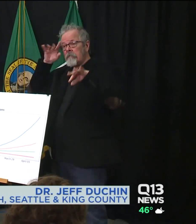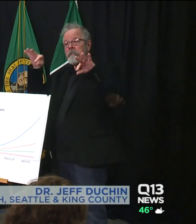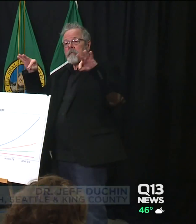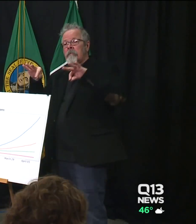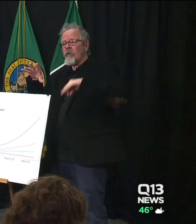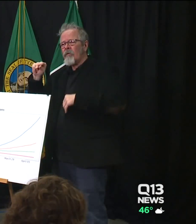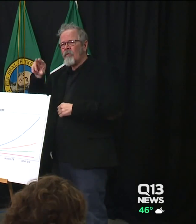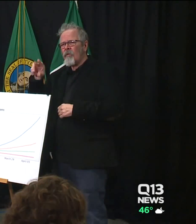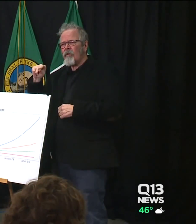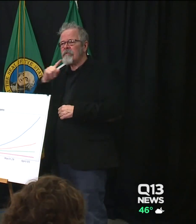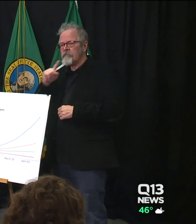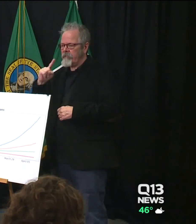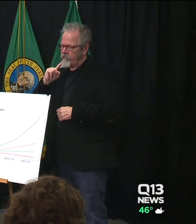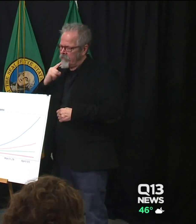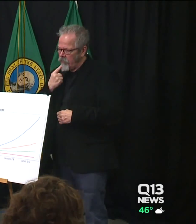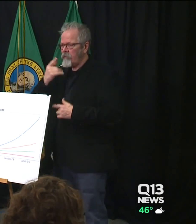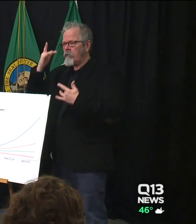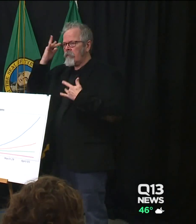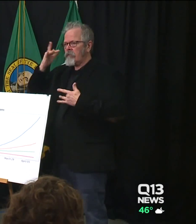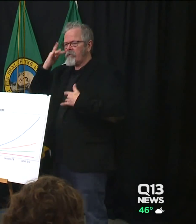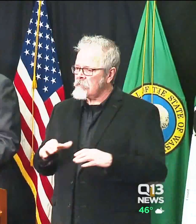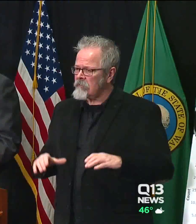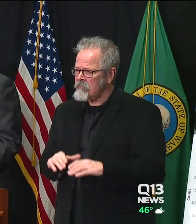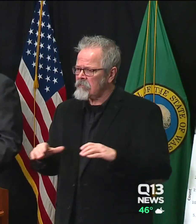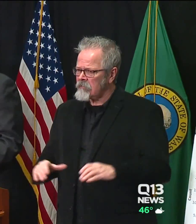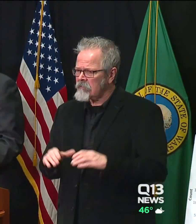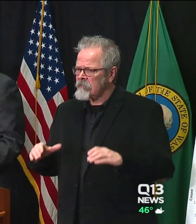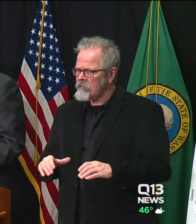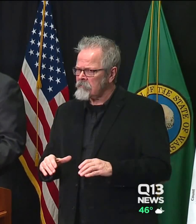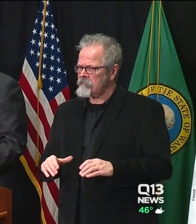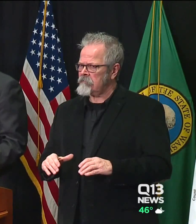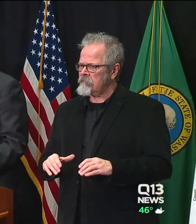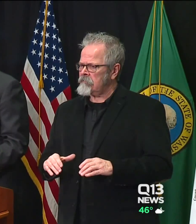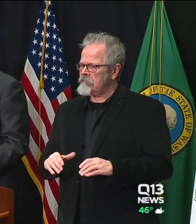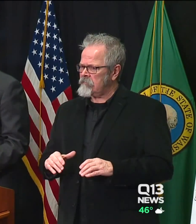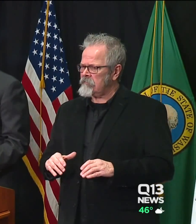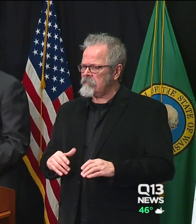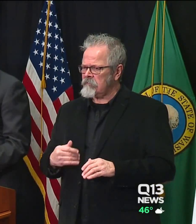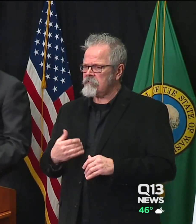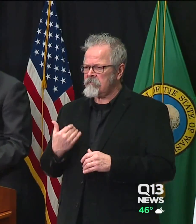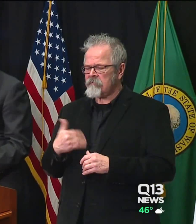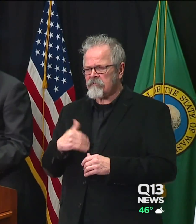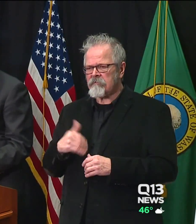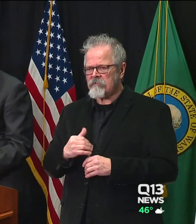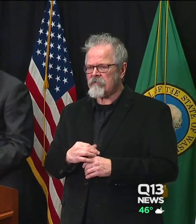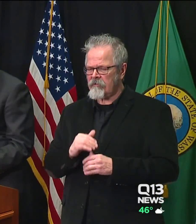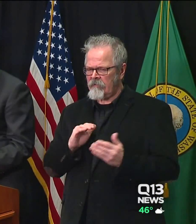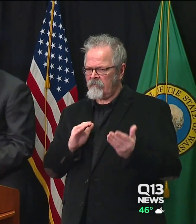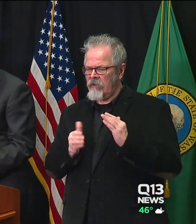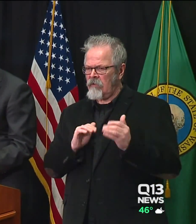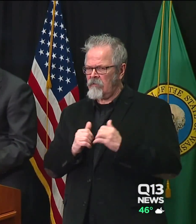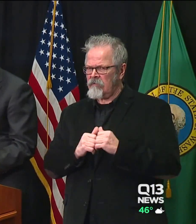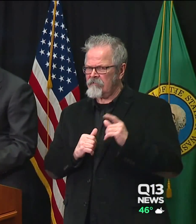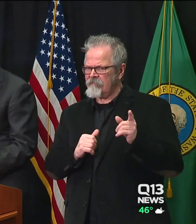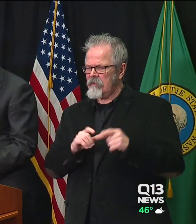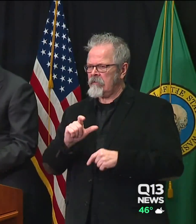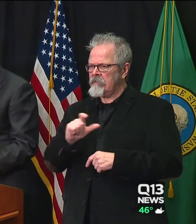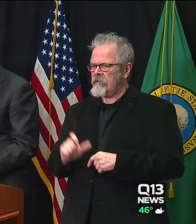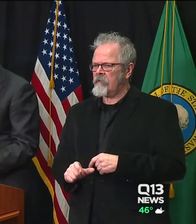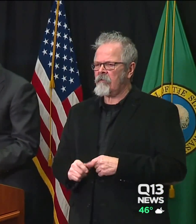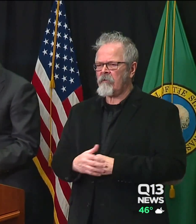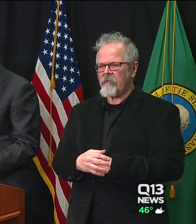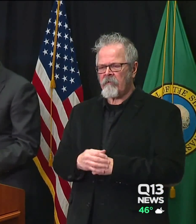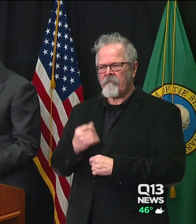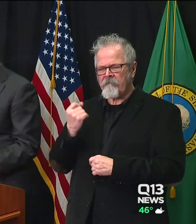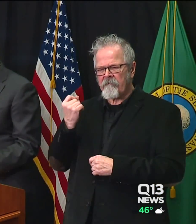is a very significant impact. Governor Inslee also emphasizing that we can no longer compare COVID-19 to